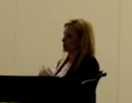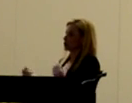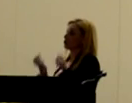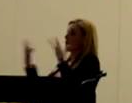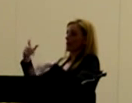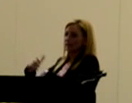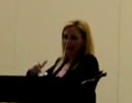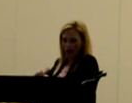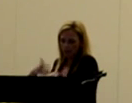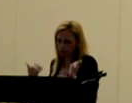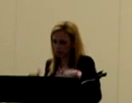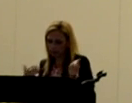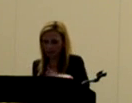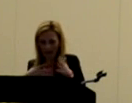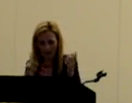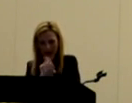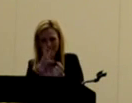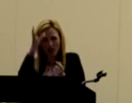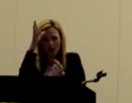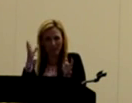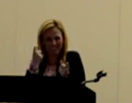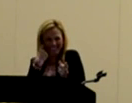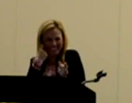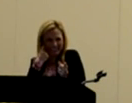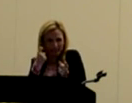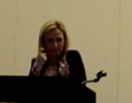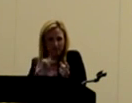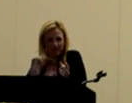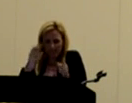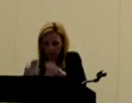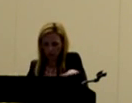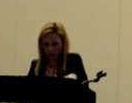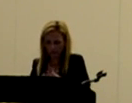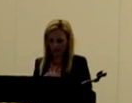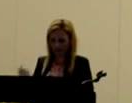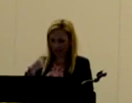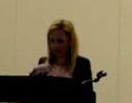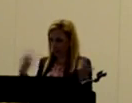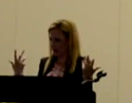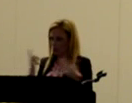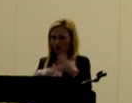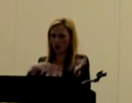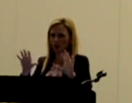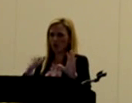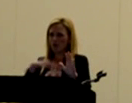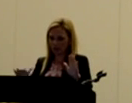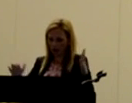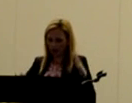and education. So many times, I meet parents of recently deafened children, and they ask me, what should I do with my